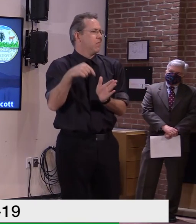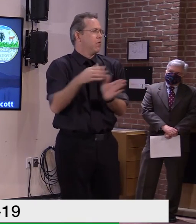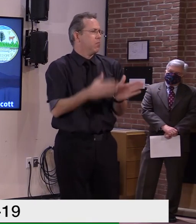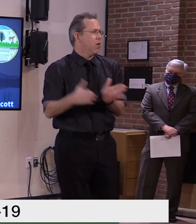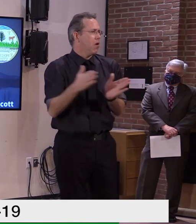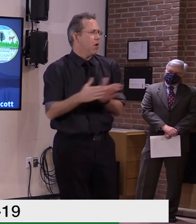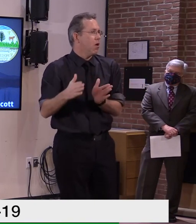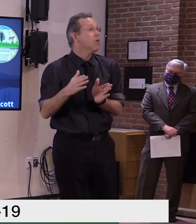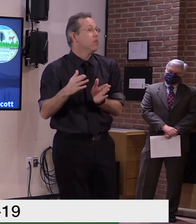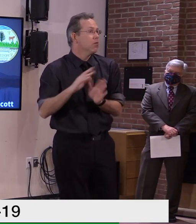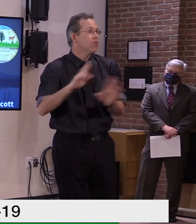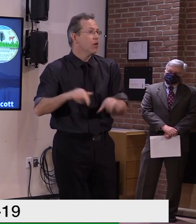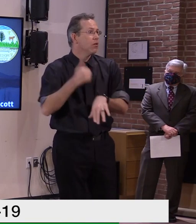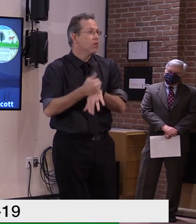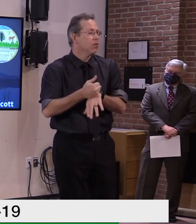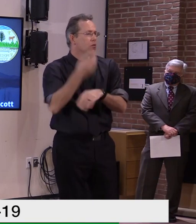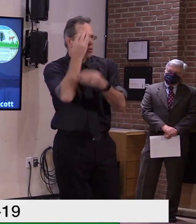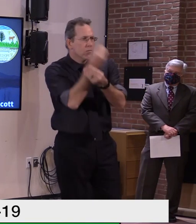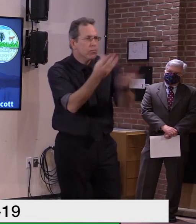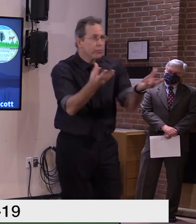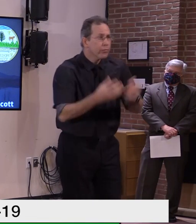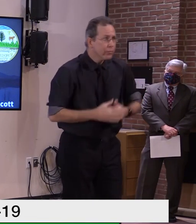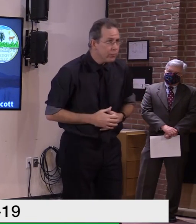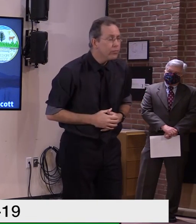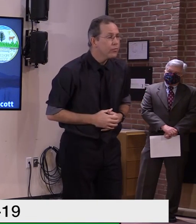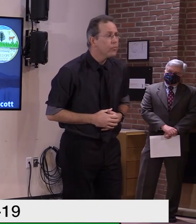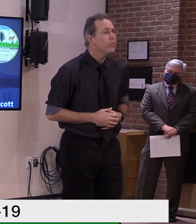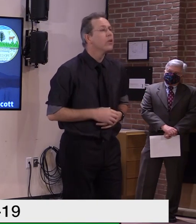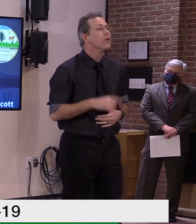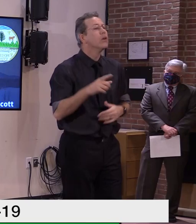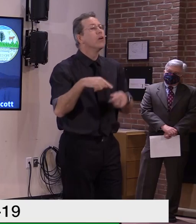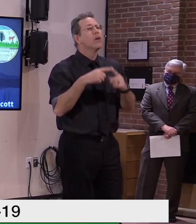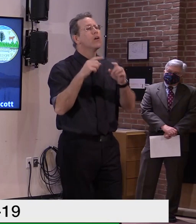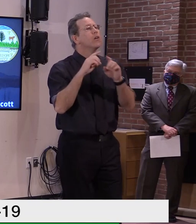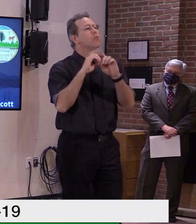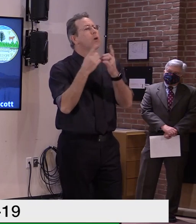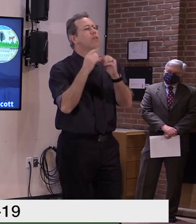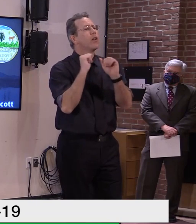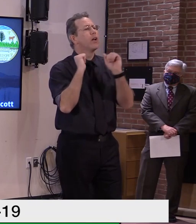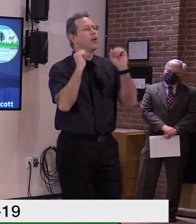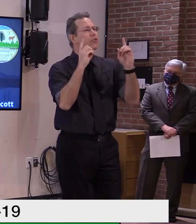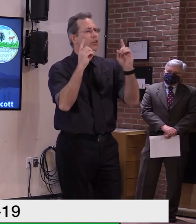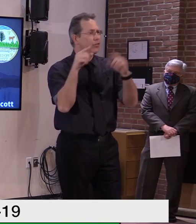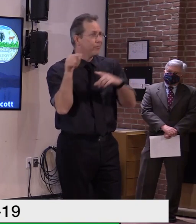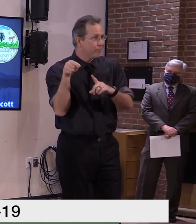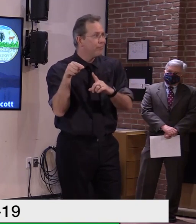weeks, making sure they have the resources and plans in place so we can hit the ground running.